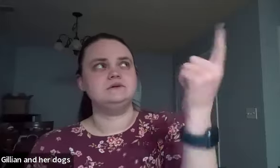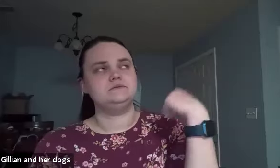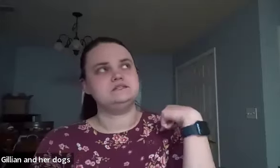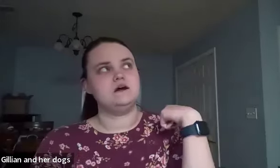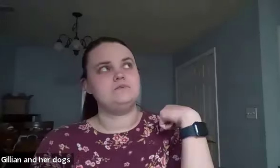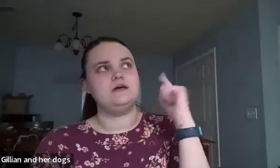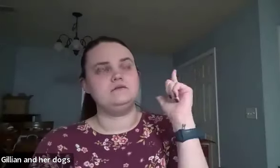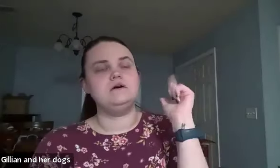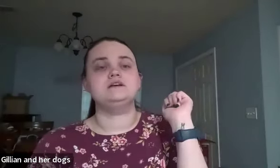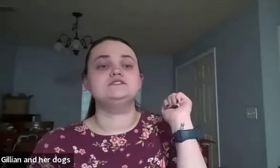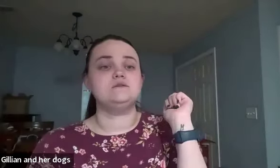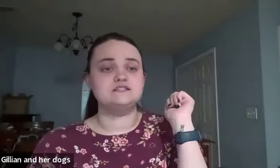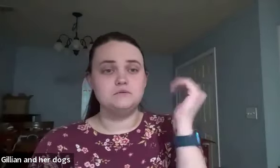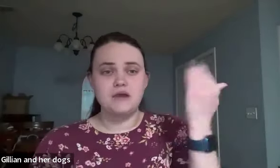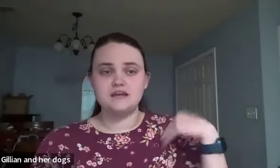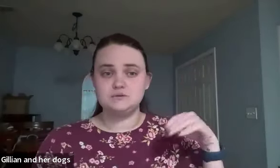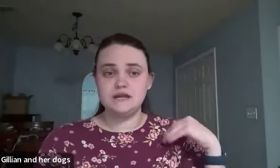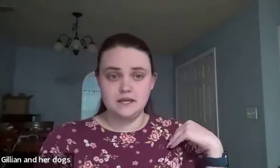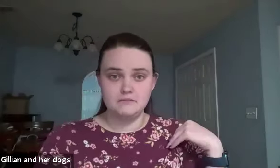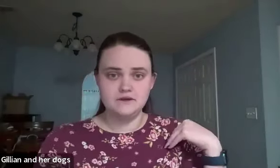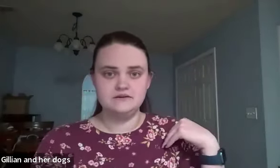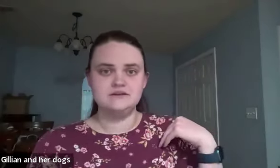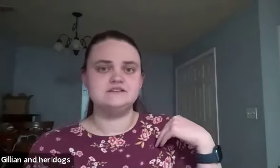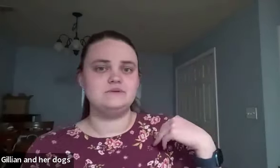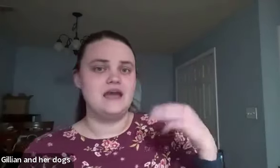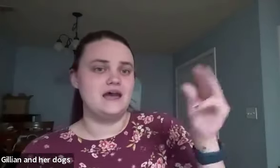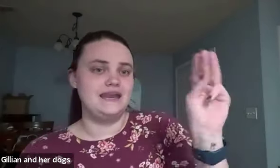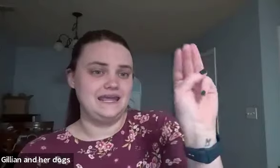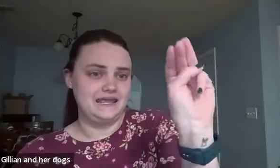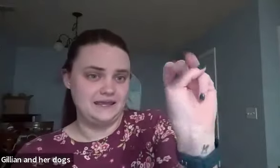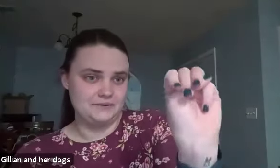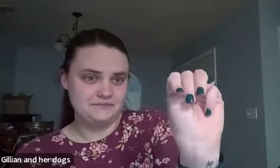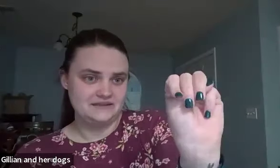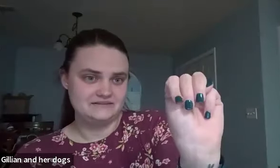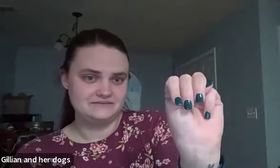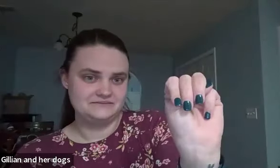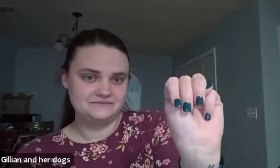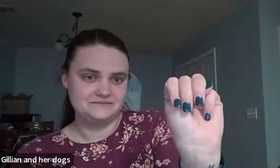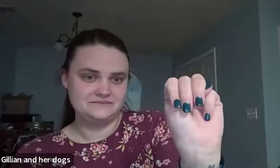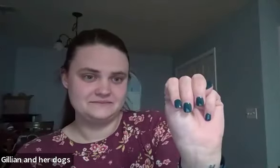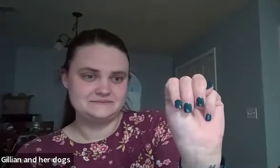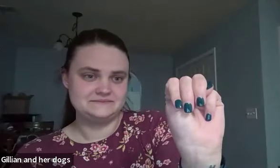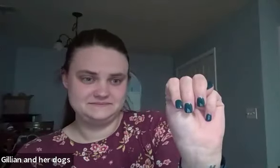where did we stop? L. Okay, so let's go back to our M. So we had M,